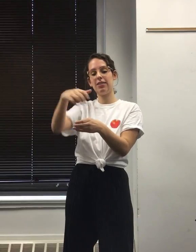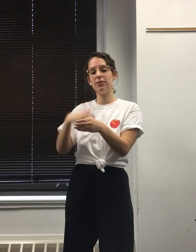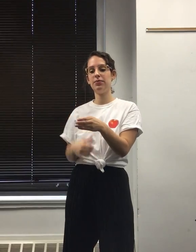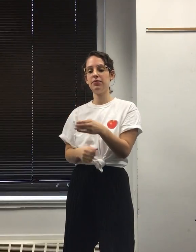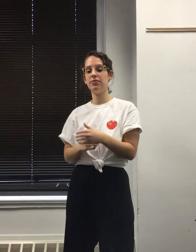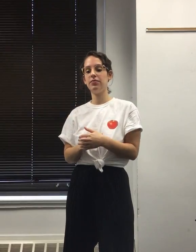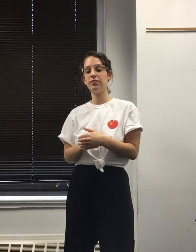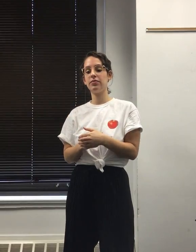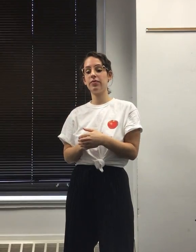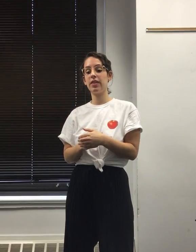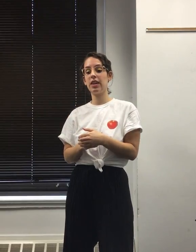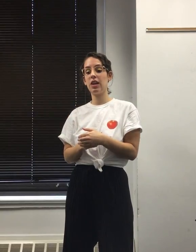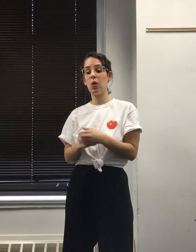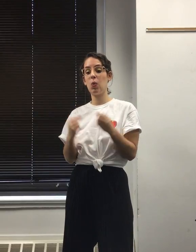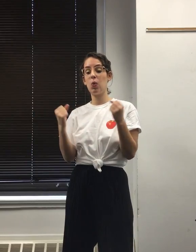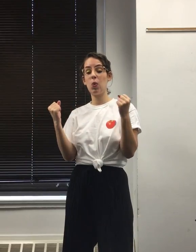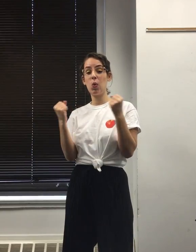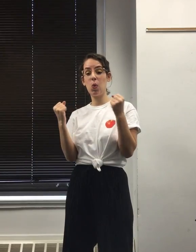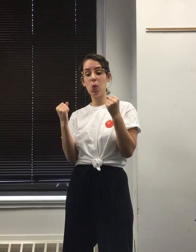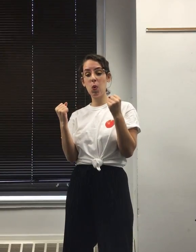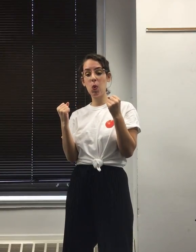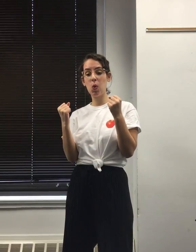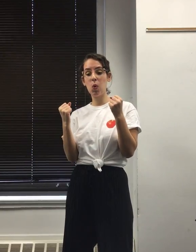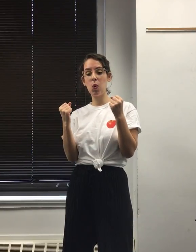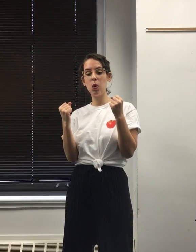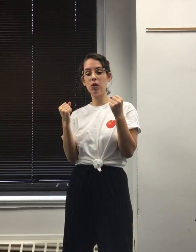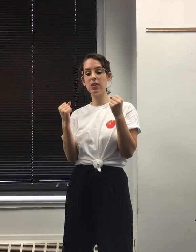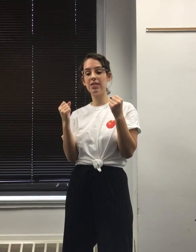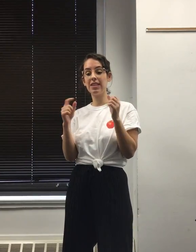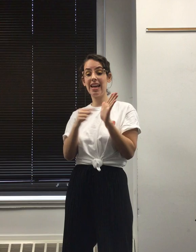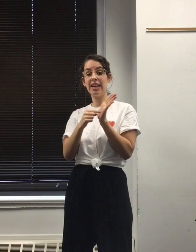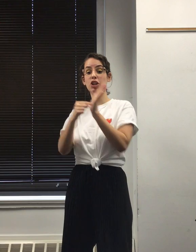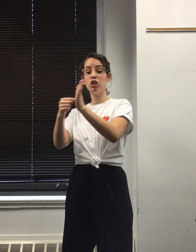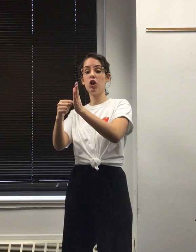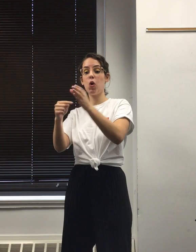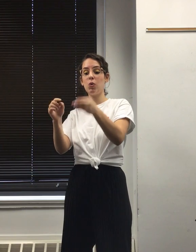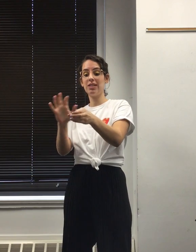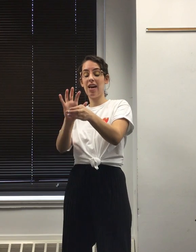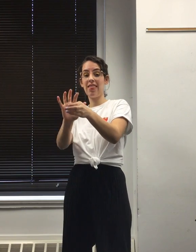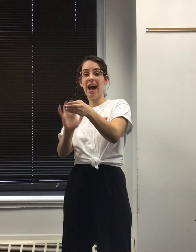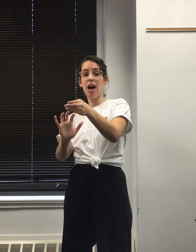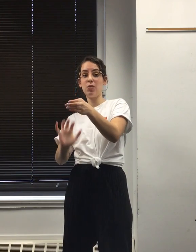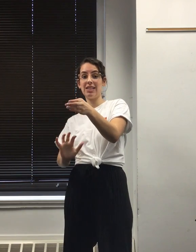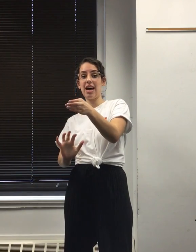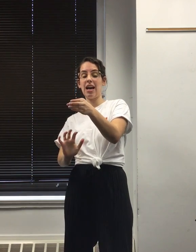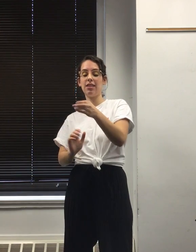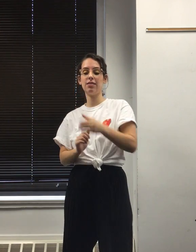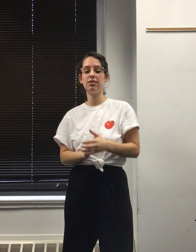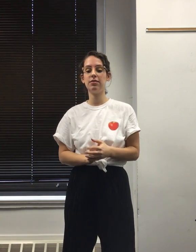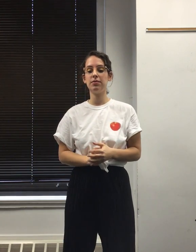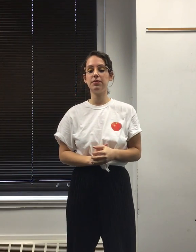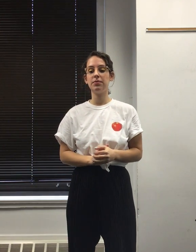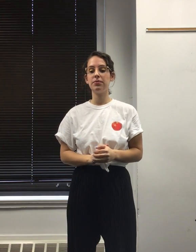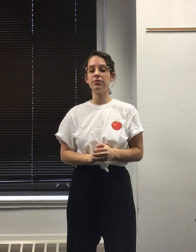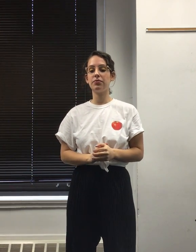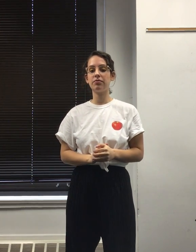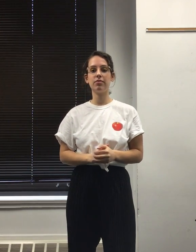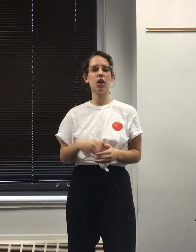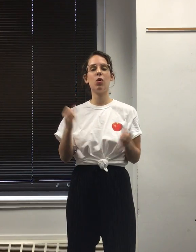cools and turns to water, reflects on the outside of the Pepsi. That's condensation. And there are 100 examples. Everybody got this? We'll